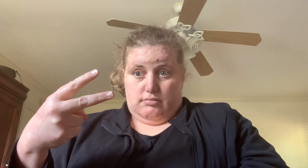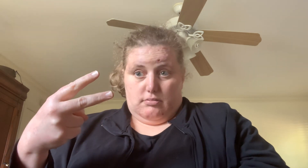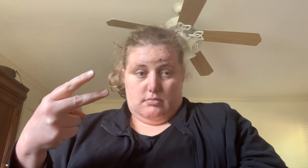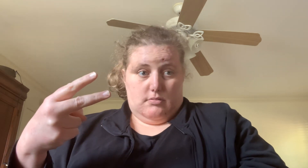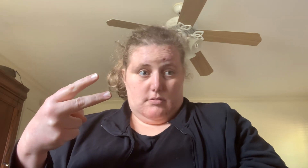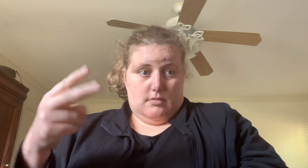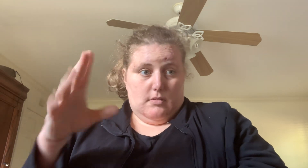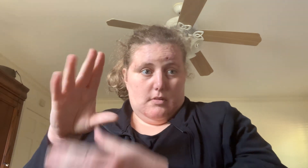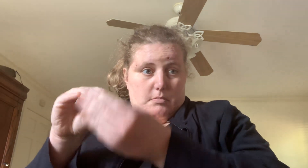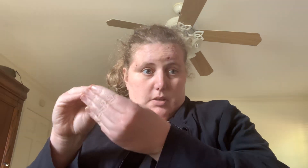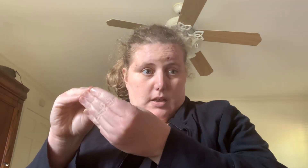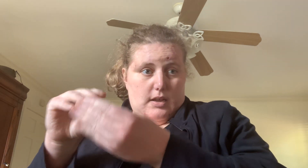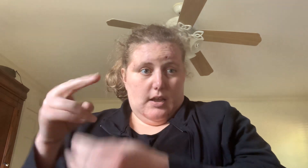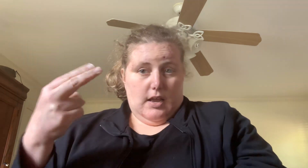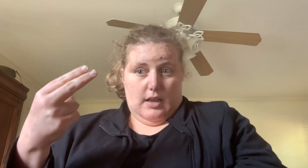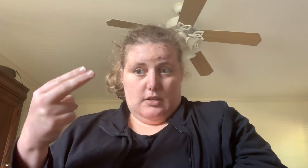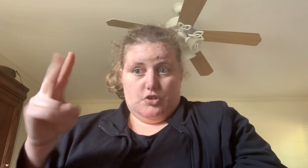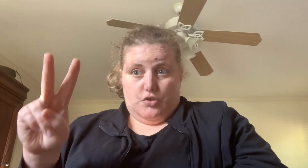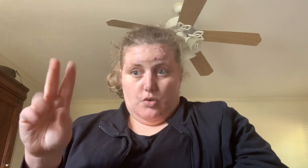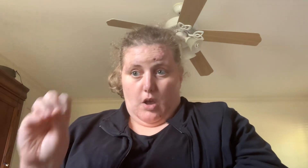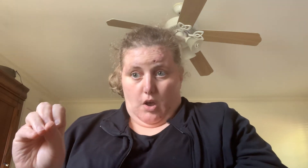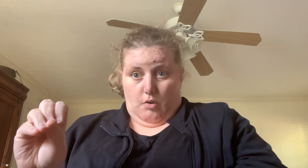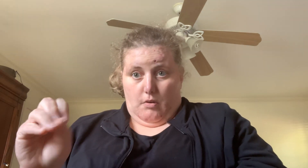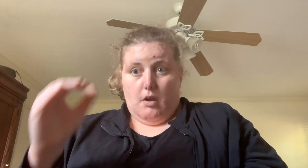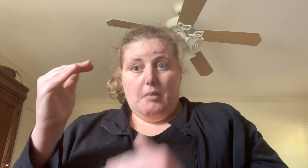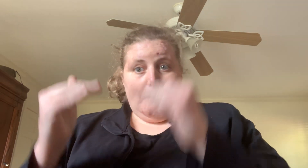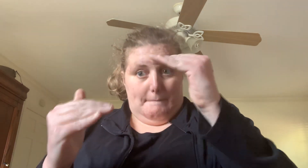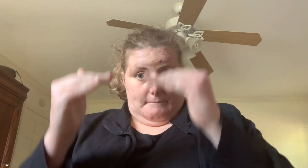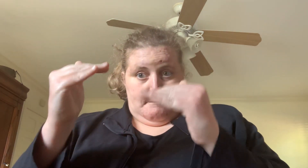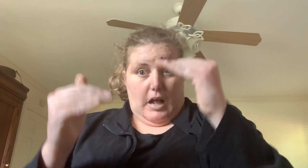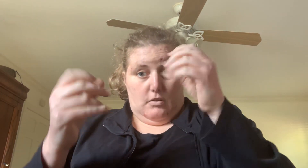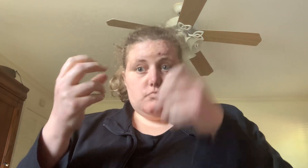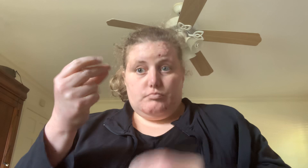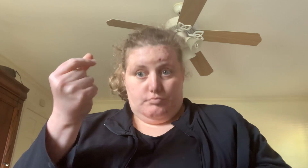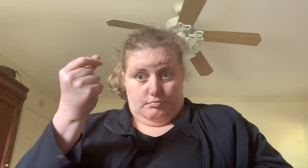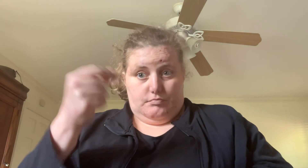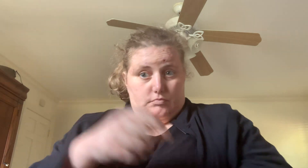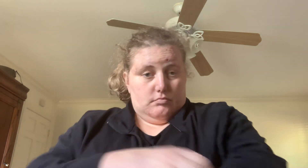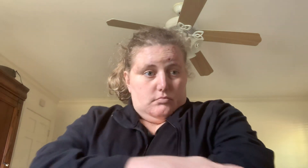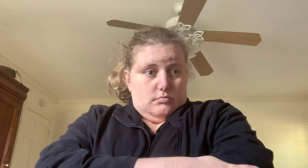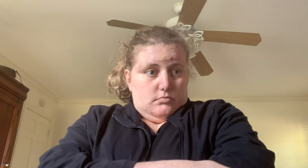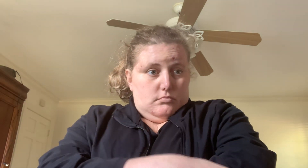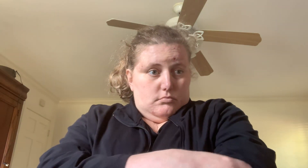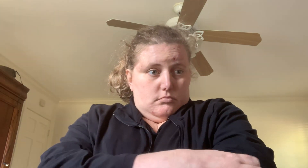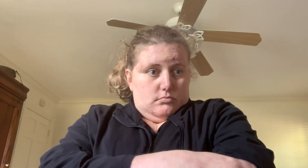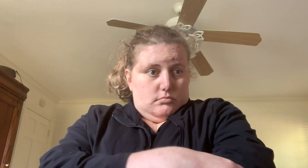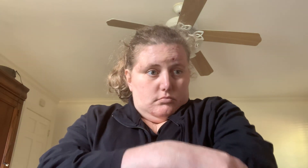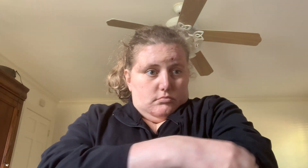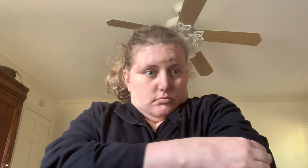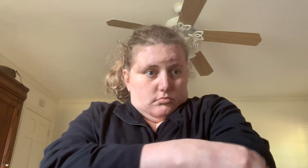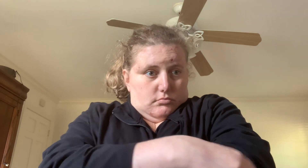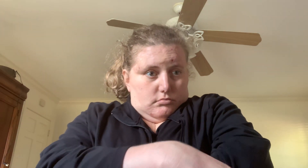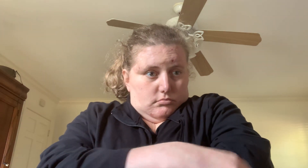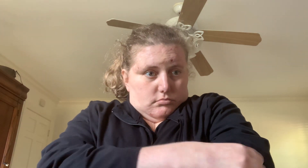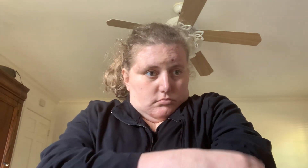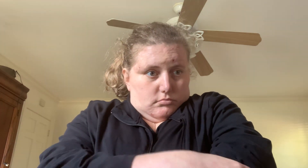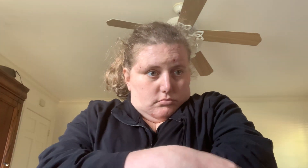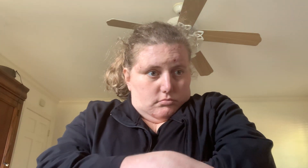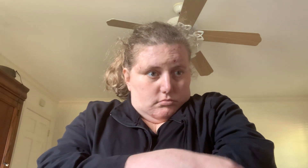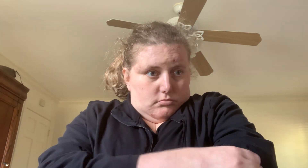Let's balance it really quickly. I'm going to do the balancing really quickly. So we have 1 nitrogen on the left, 2 on the right, 3 hydrogens on the